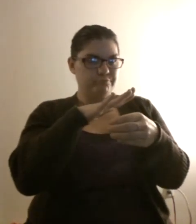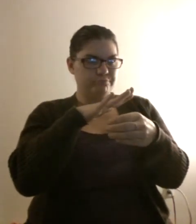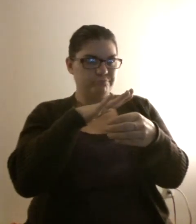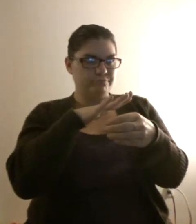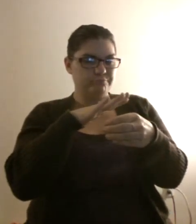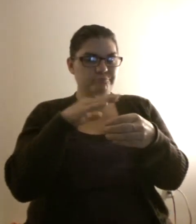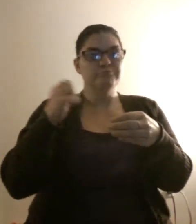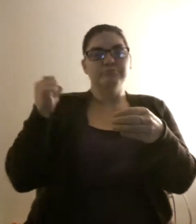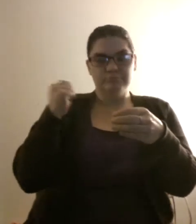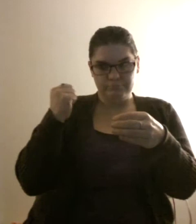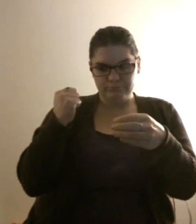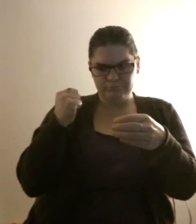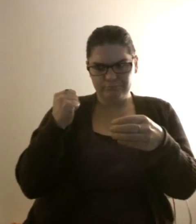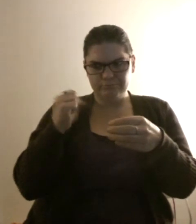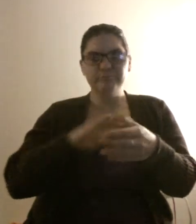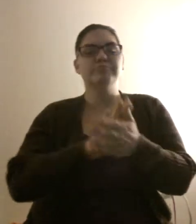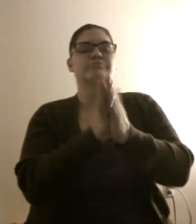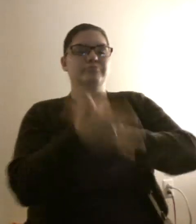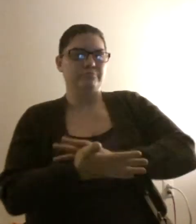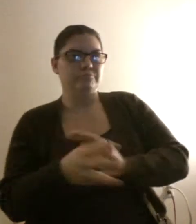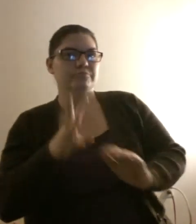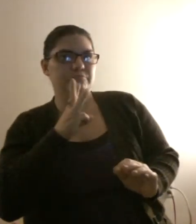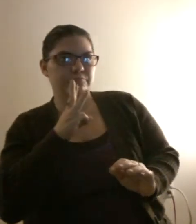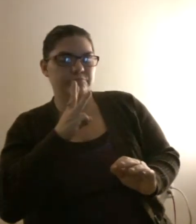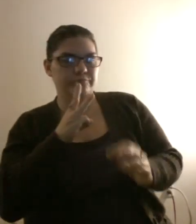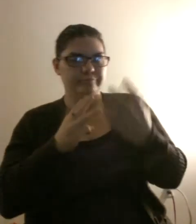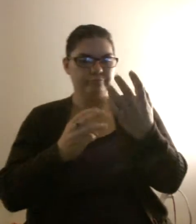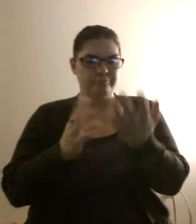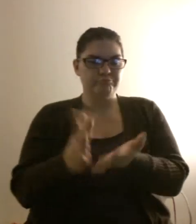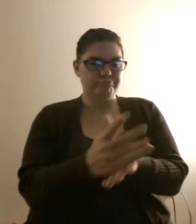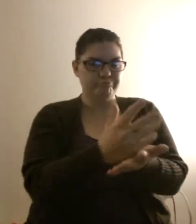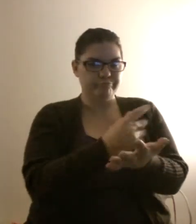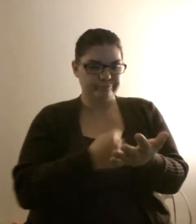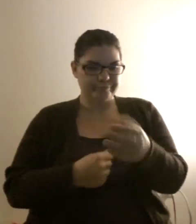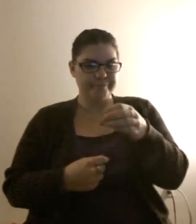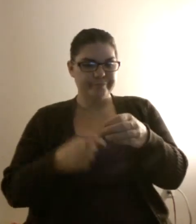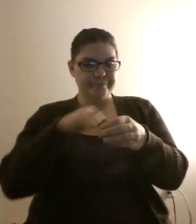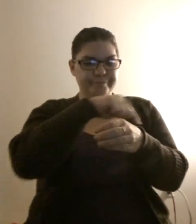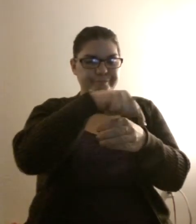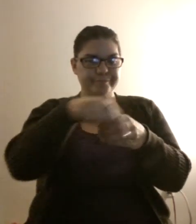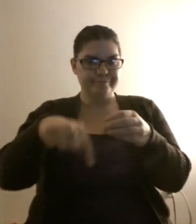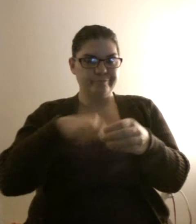cools and turns to water and collects on the outside of the Pepsi can. That's condensation. And there are 100 examples.